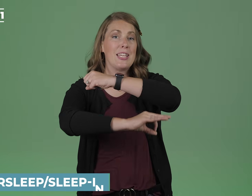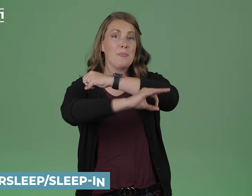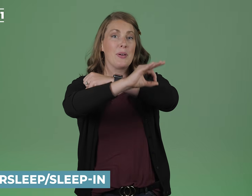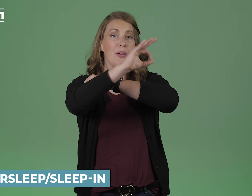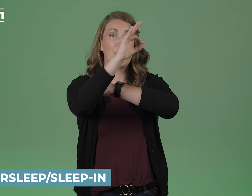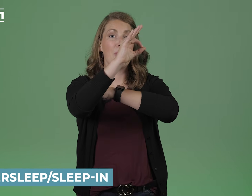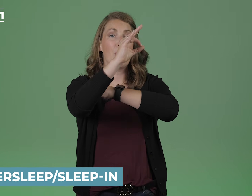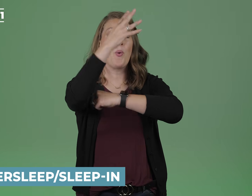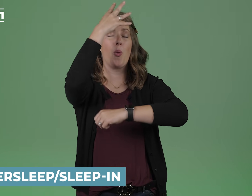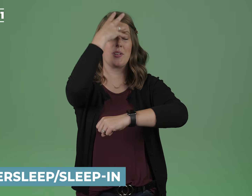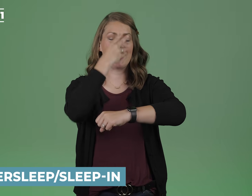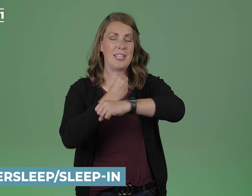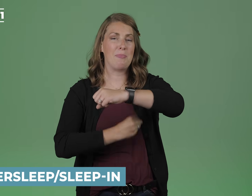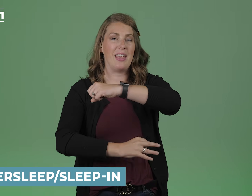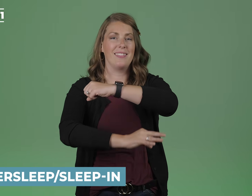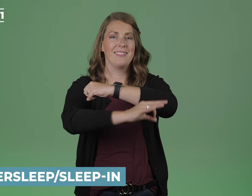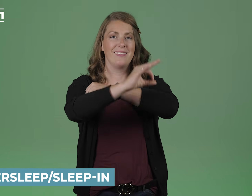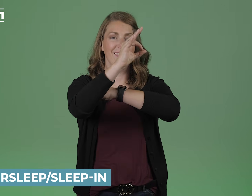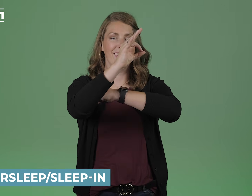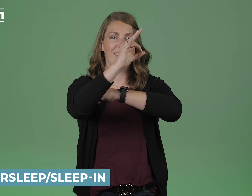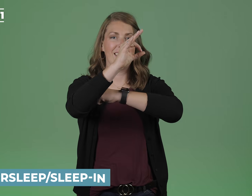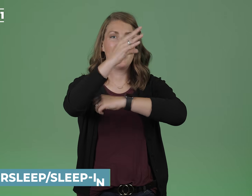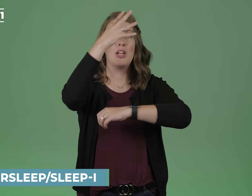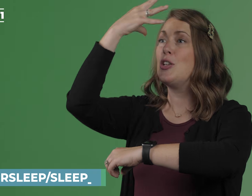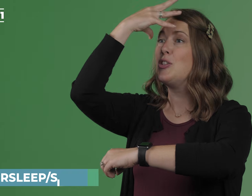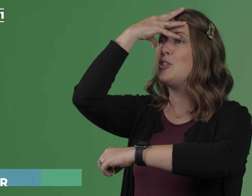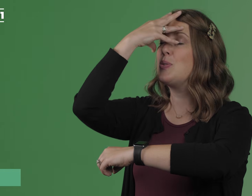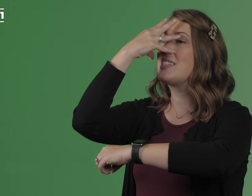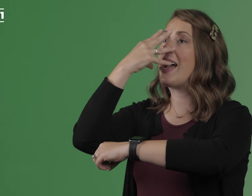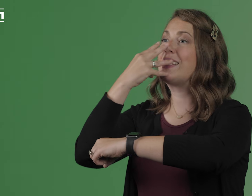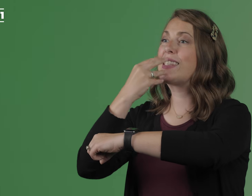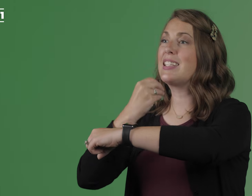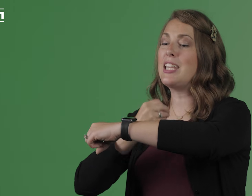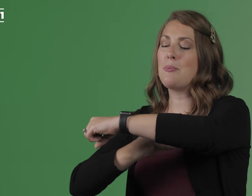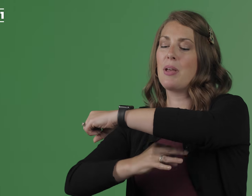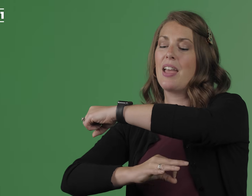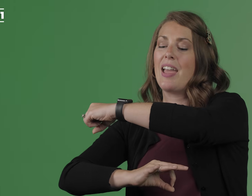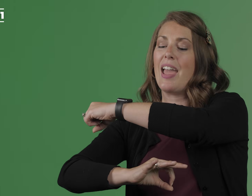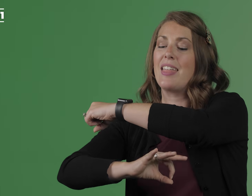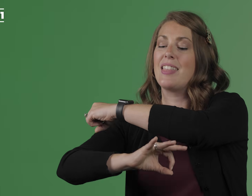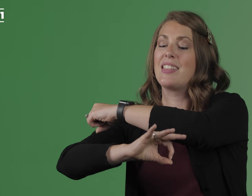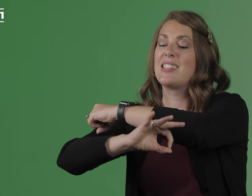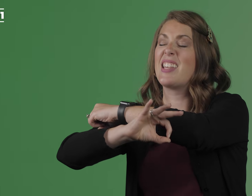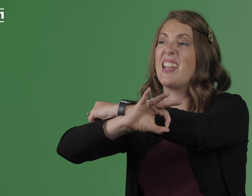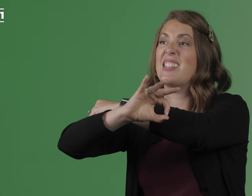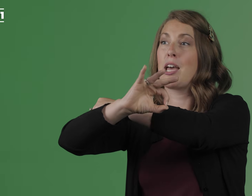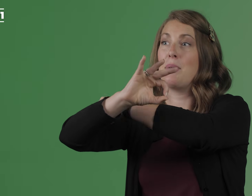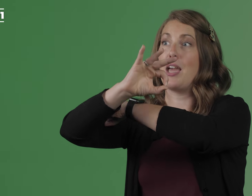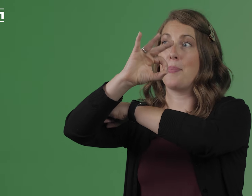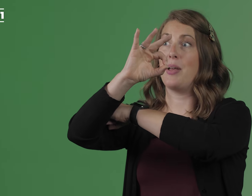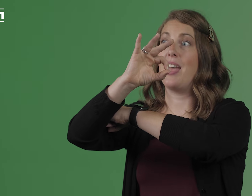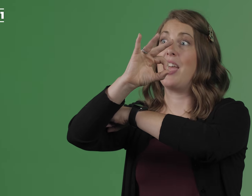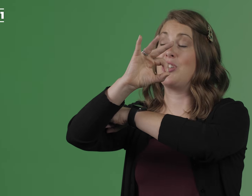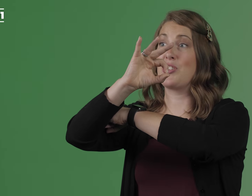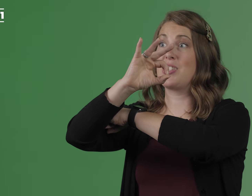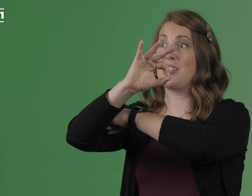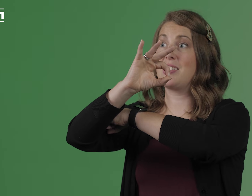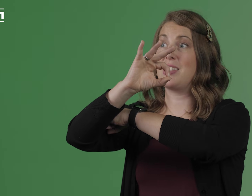Oversleep or sleep in. Do the sign sleep and then the sun is coming up and you're still asleep.